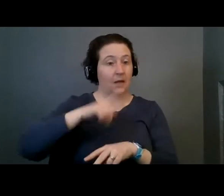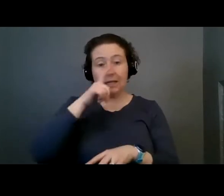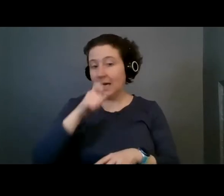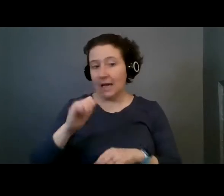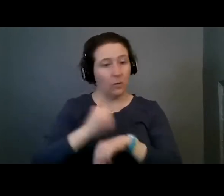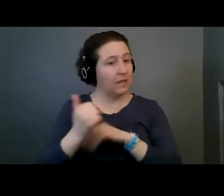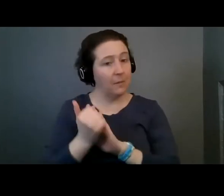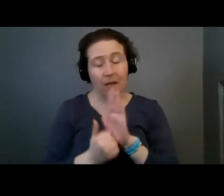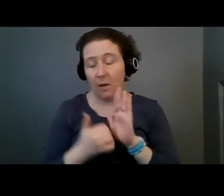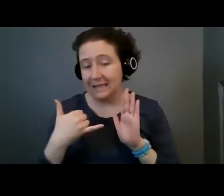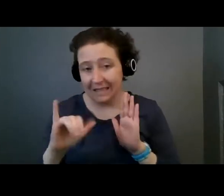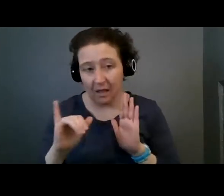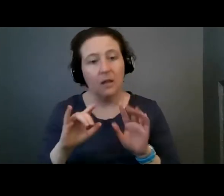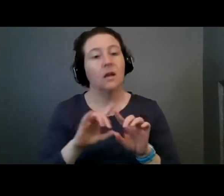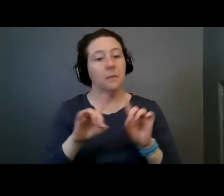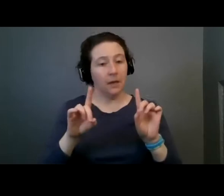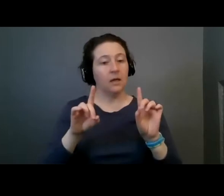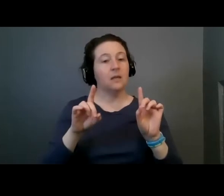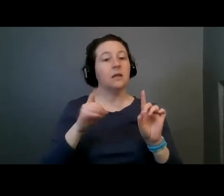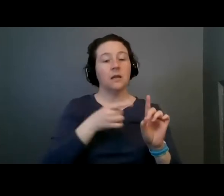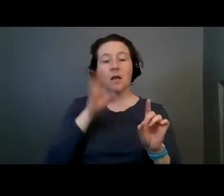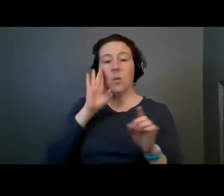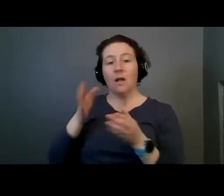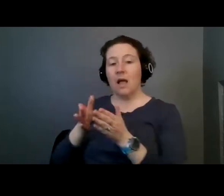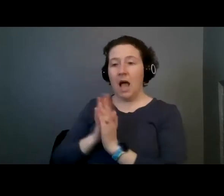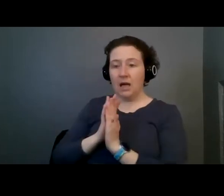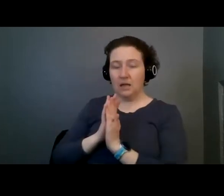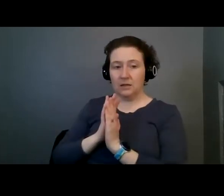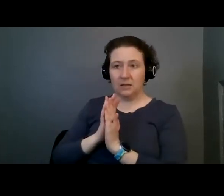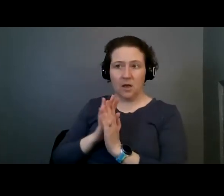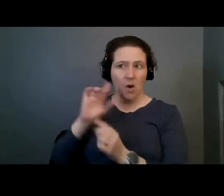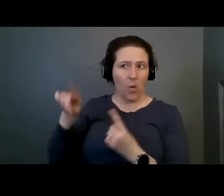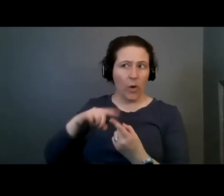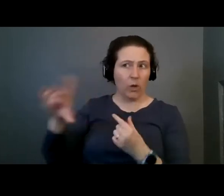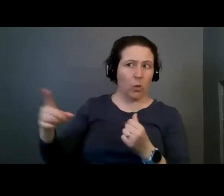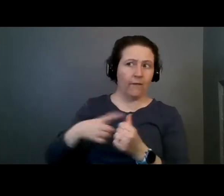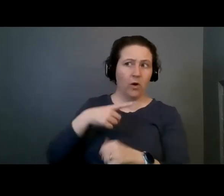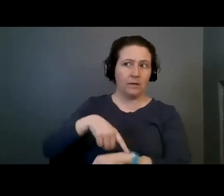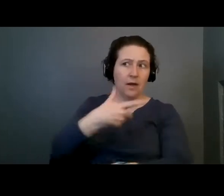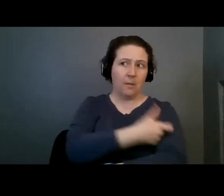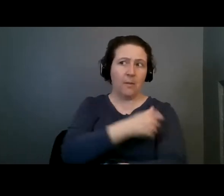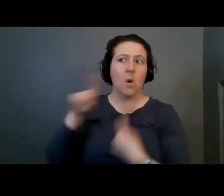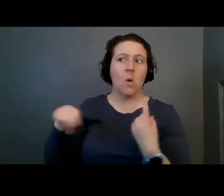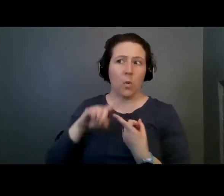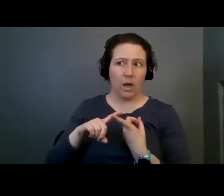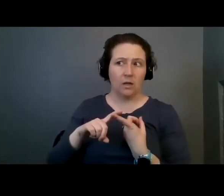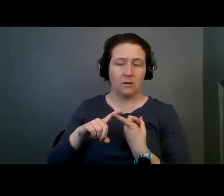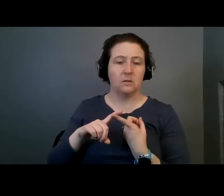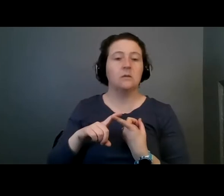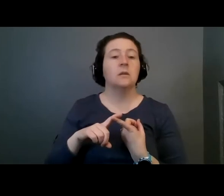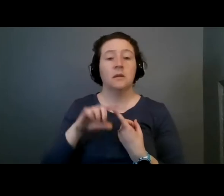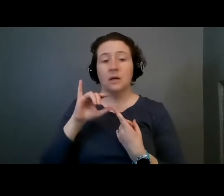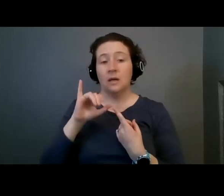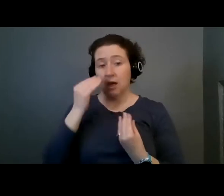up for an account, but you will be asked when you had your first dose. This information